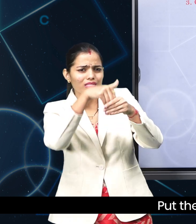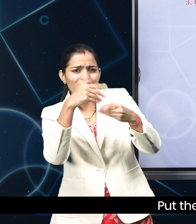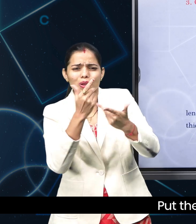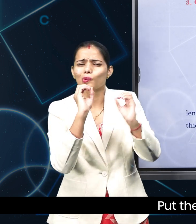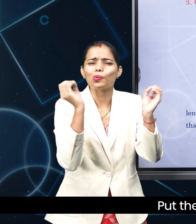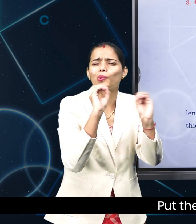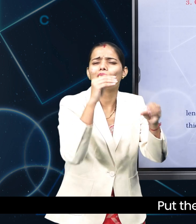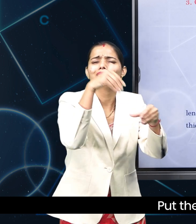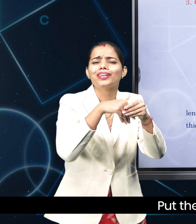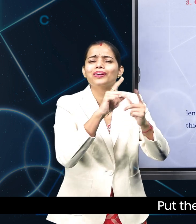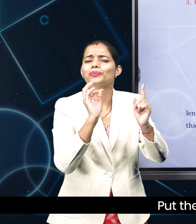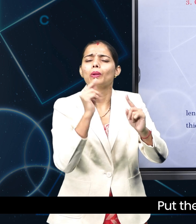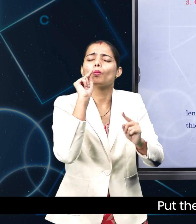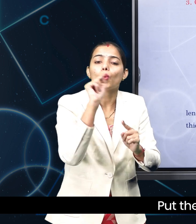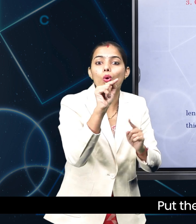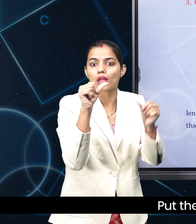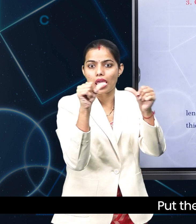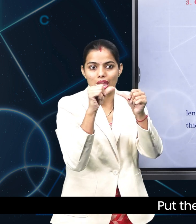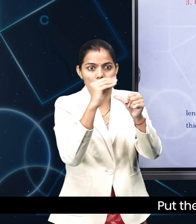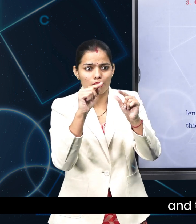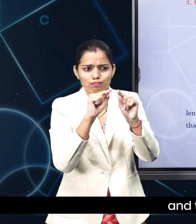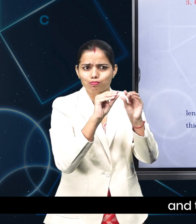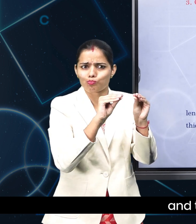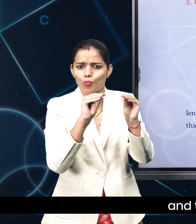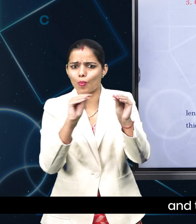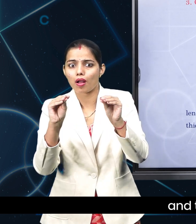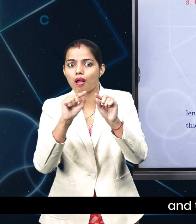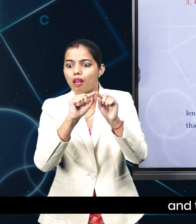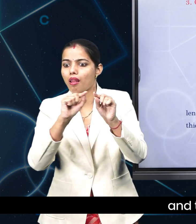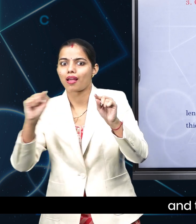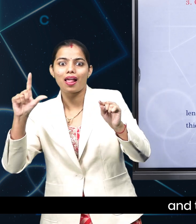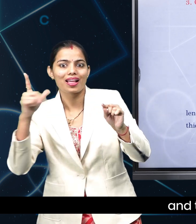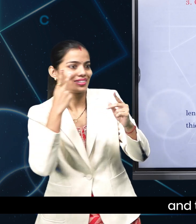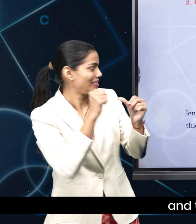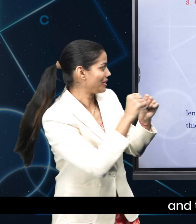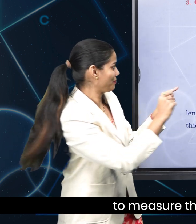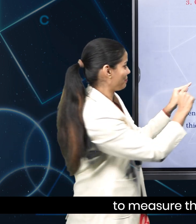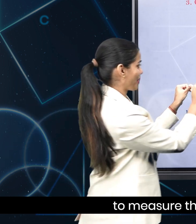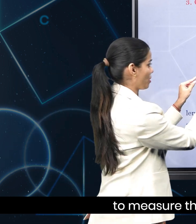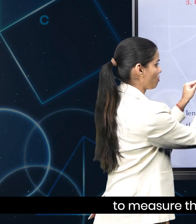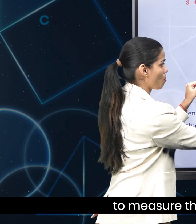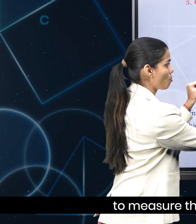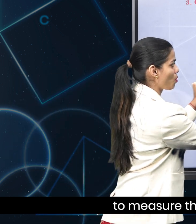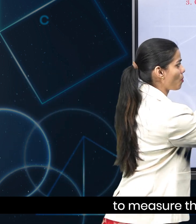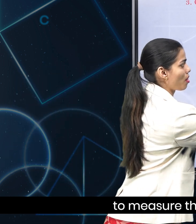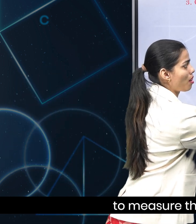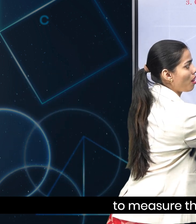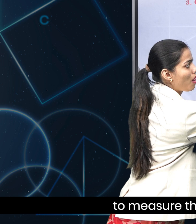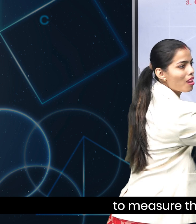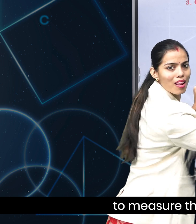Put the 0 mark at a point A and then move toward L to measure the length of the line